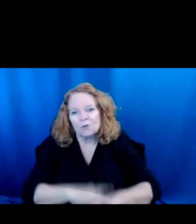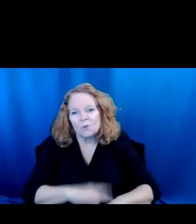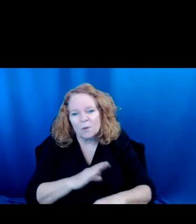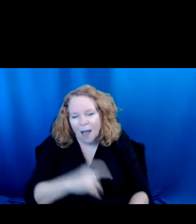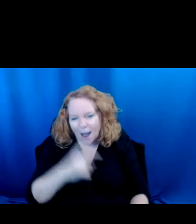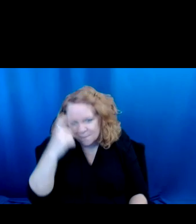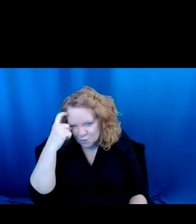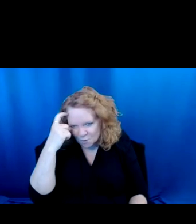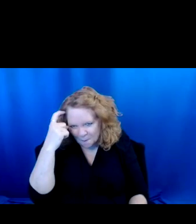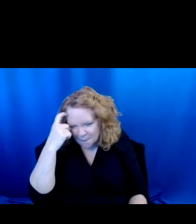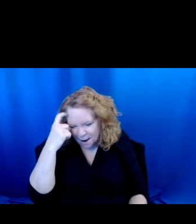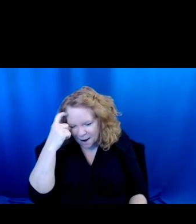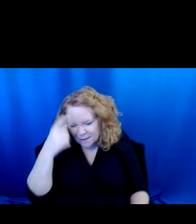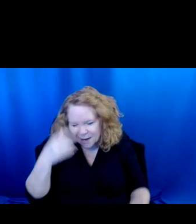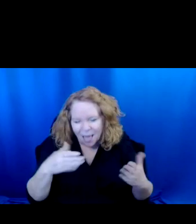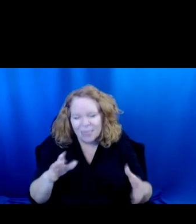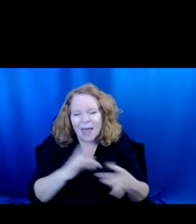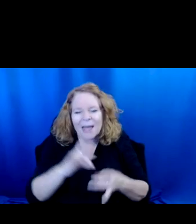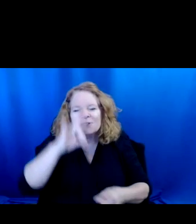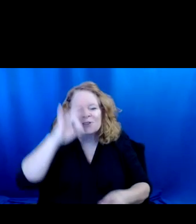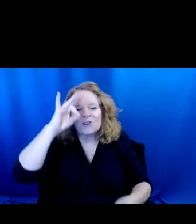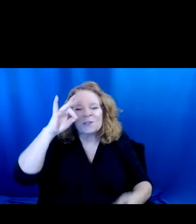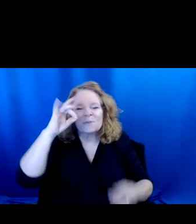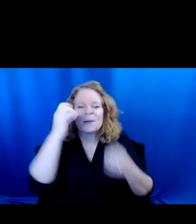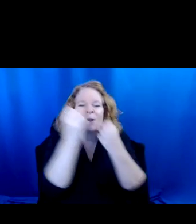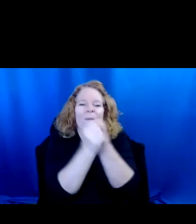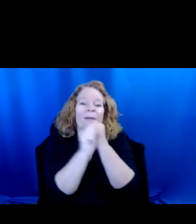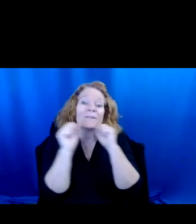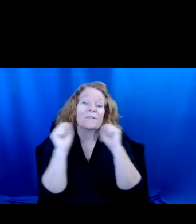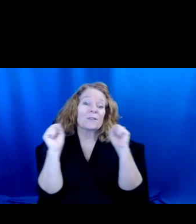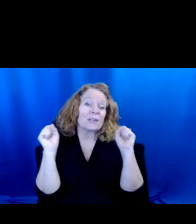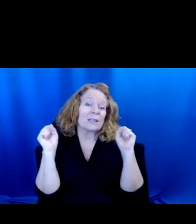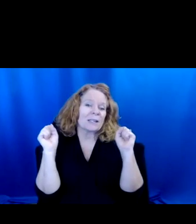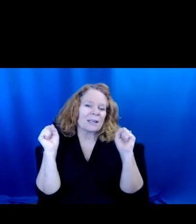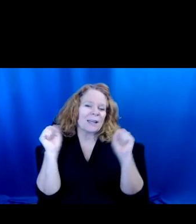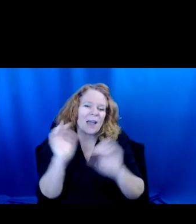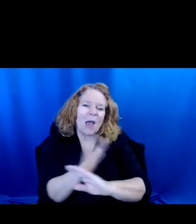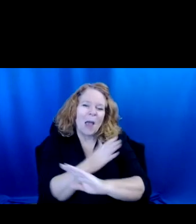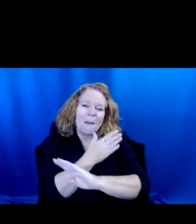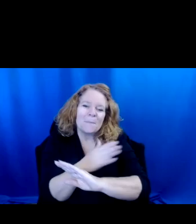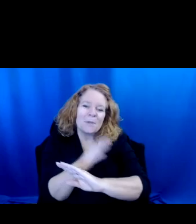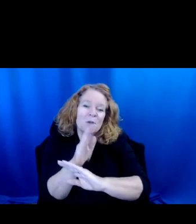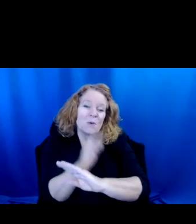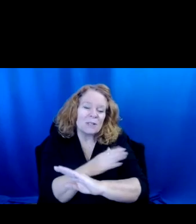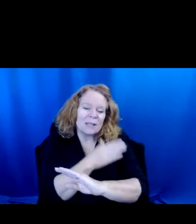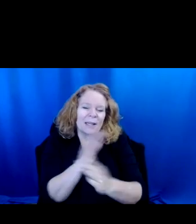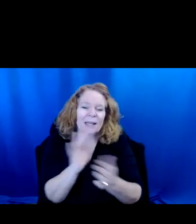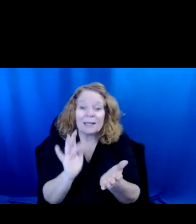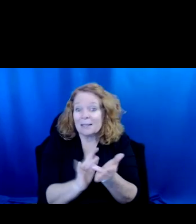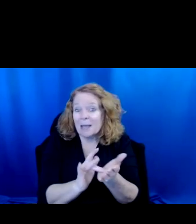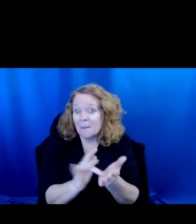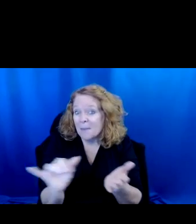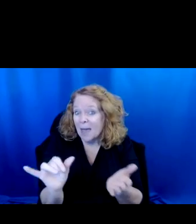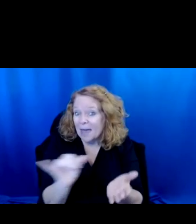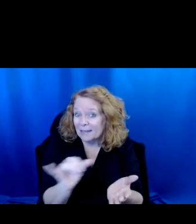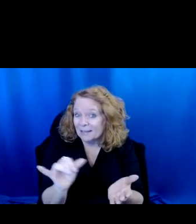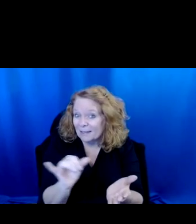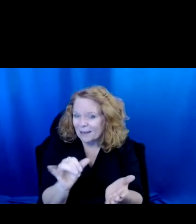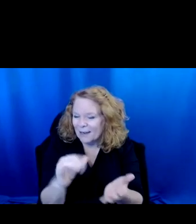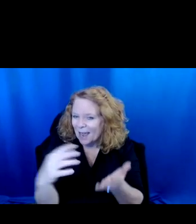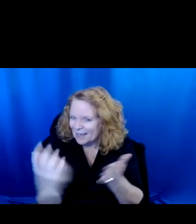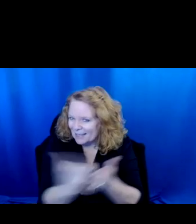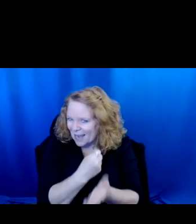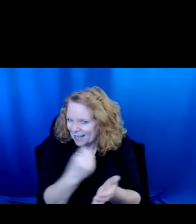mind and set your spirits free. Music is the medicine. Take a chance